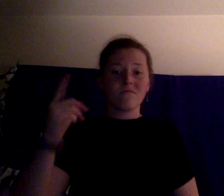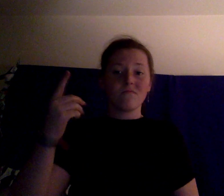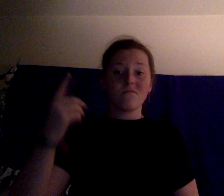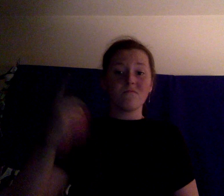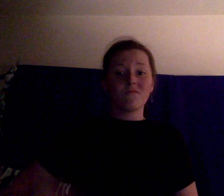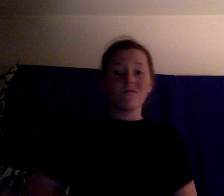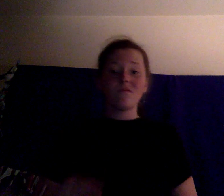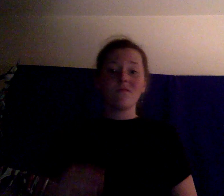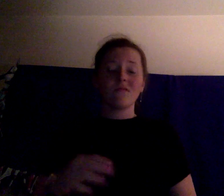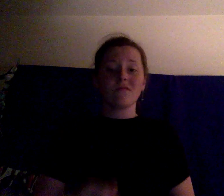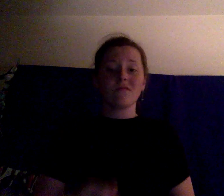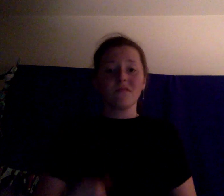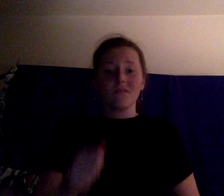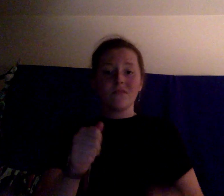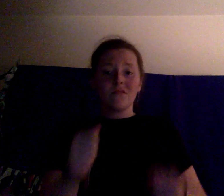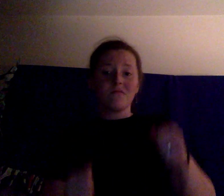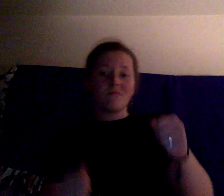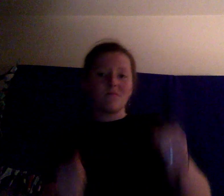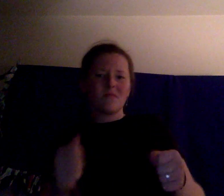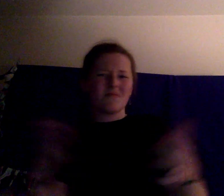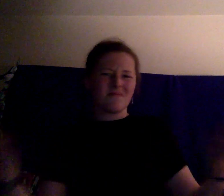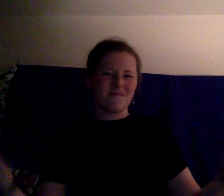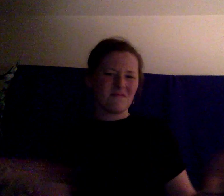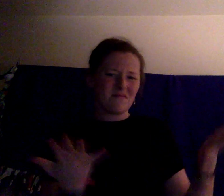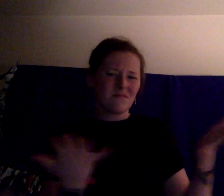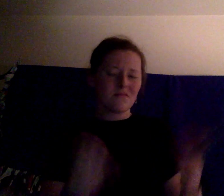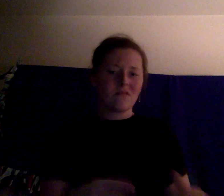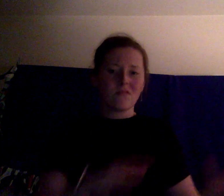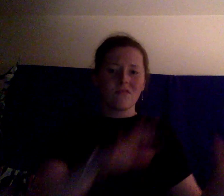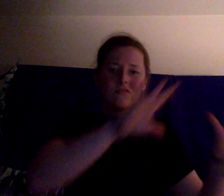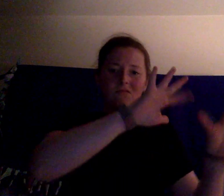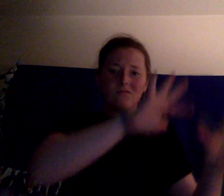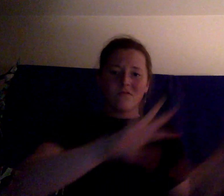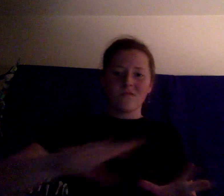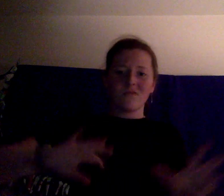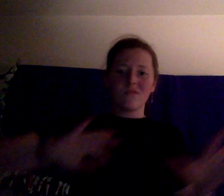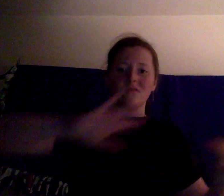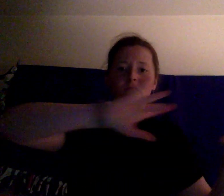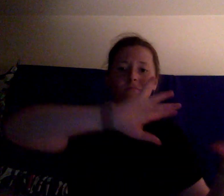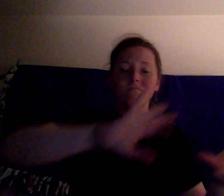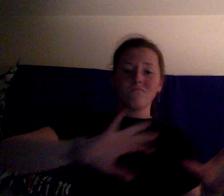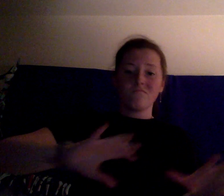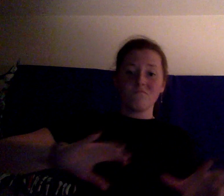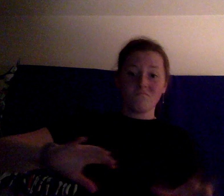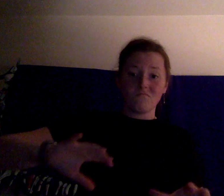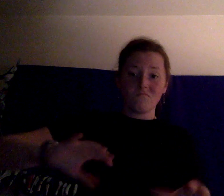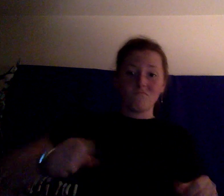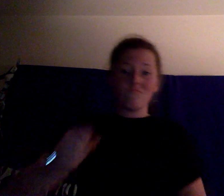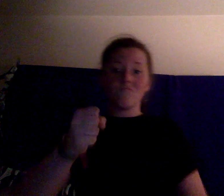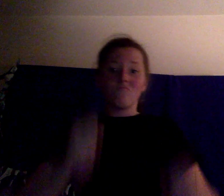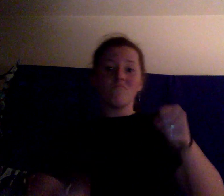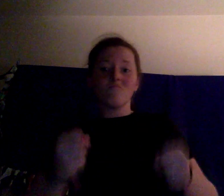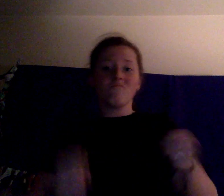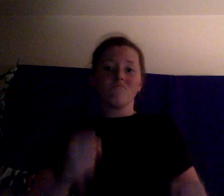continued snowmobiling, took on ATVs and motorcycles, and then started car racing when he was 17.